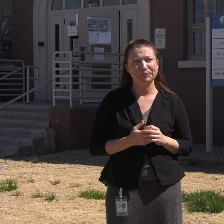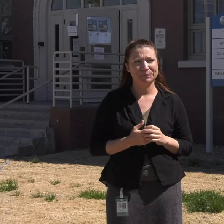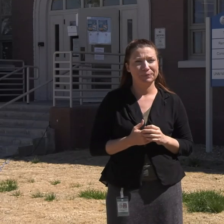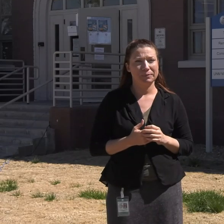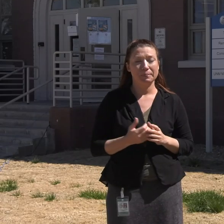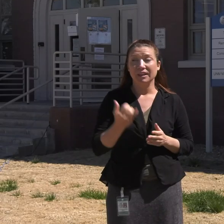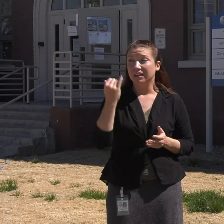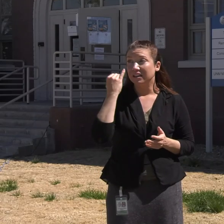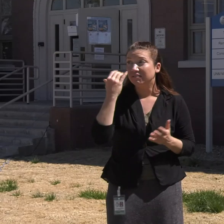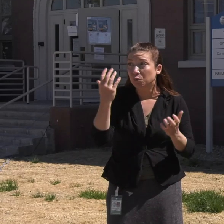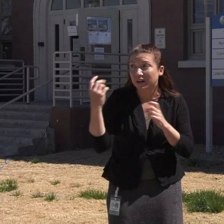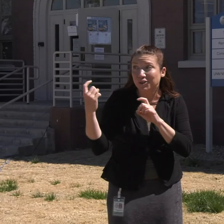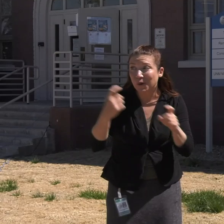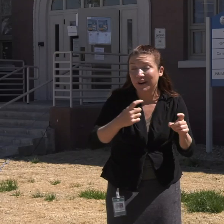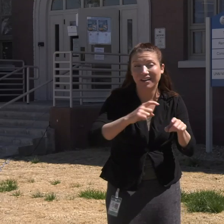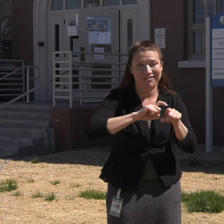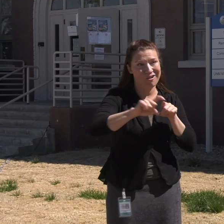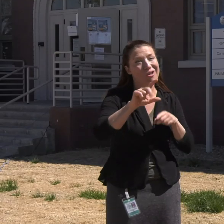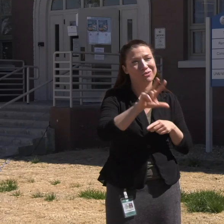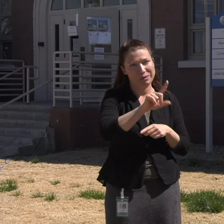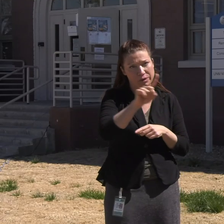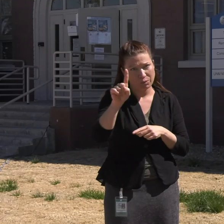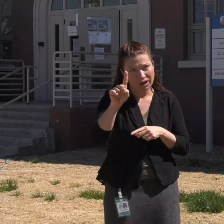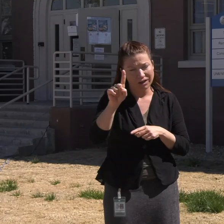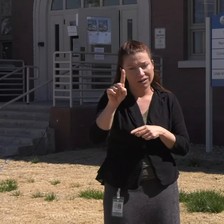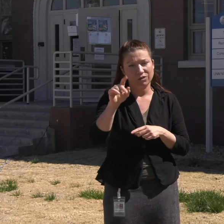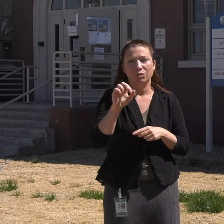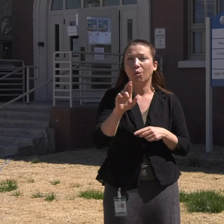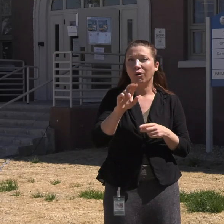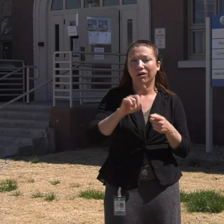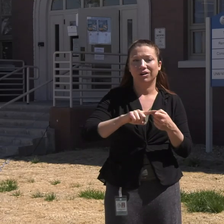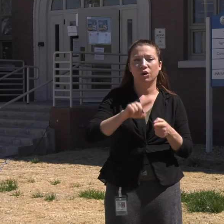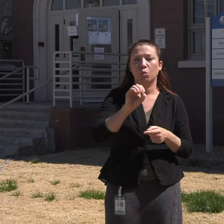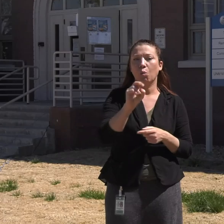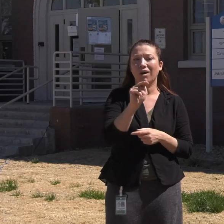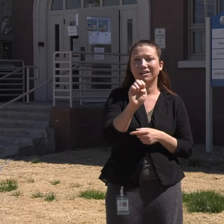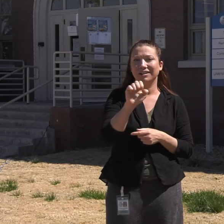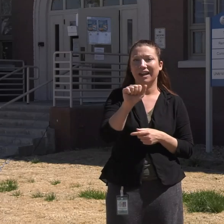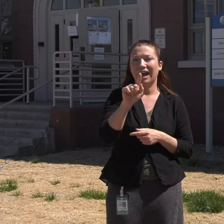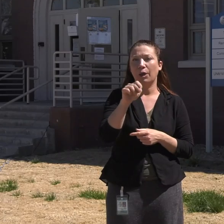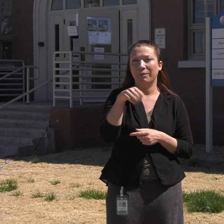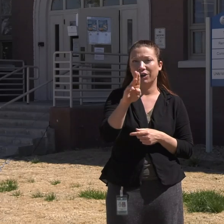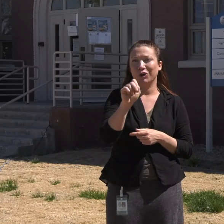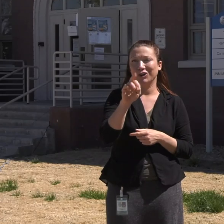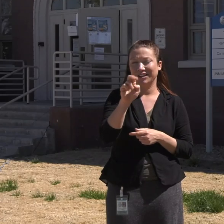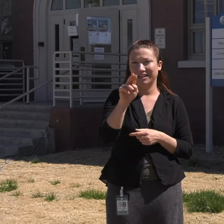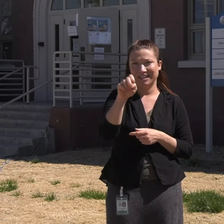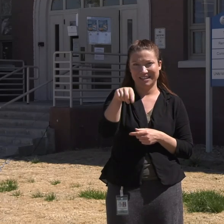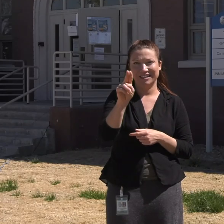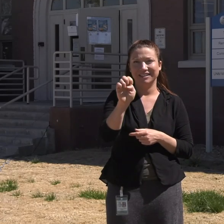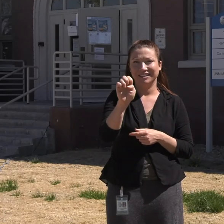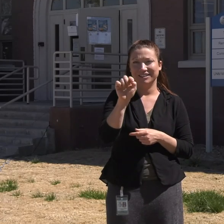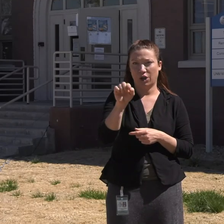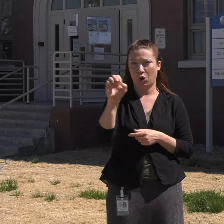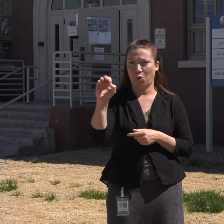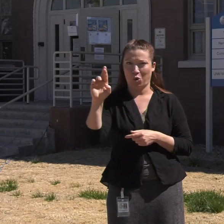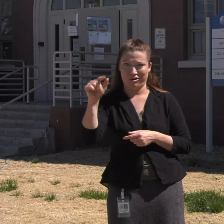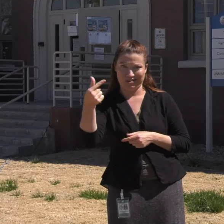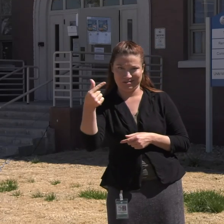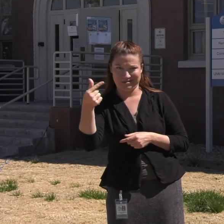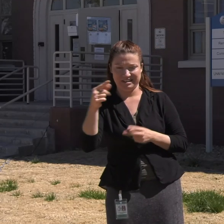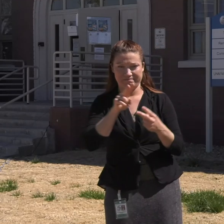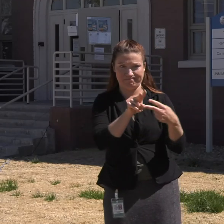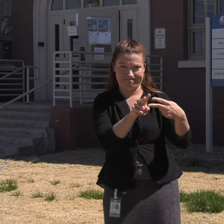want to donate, you can call 311 for details or just go to onealbuquerque.org. Now, we're going to move on to our other